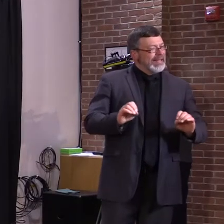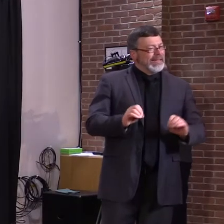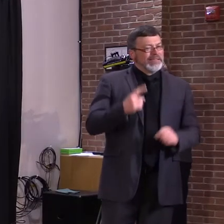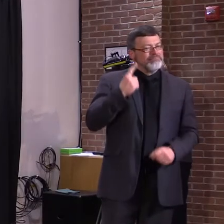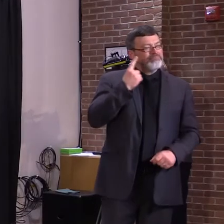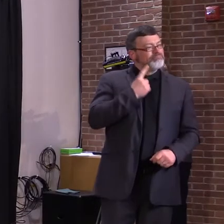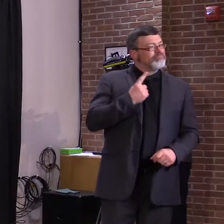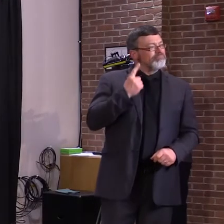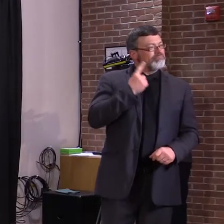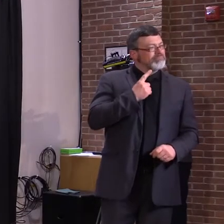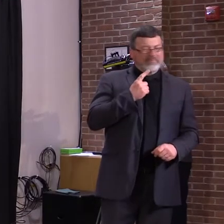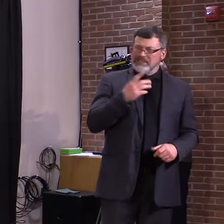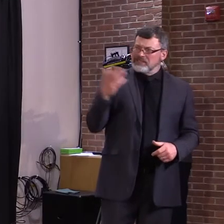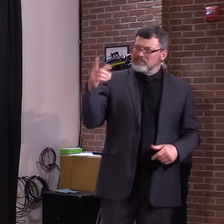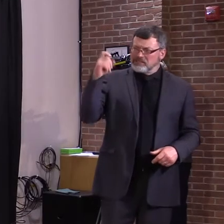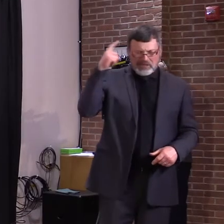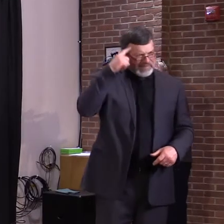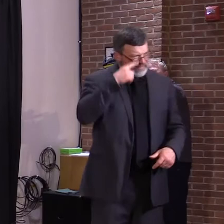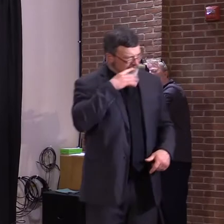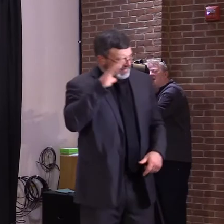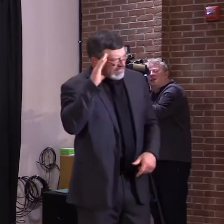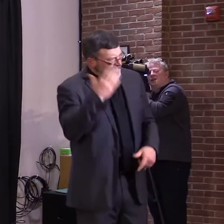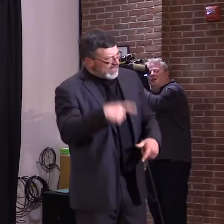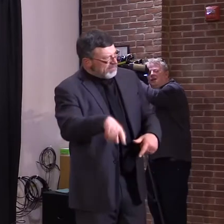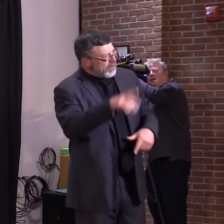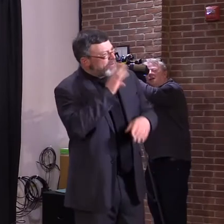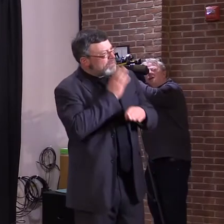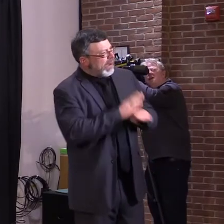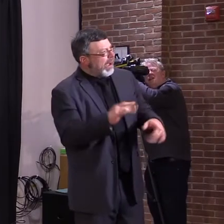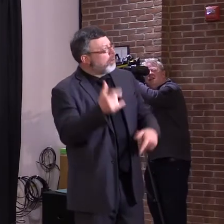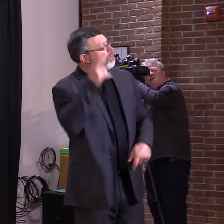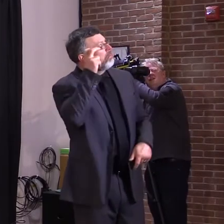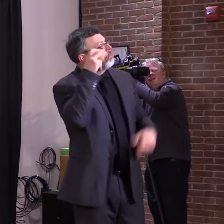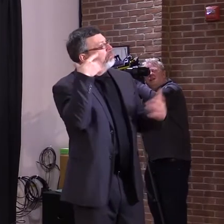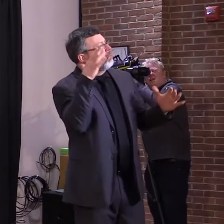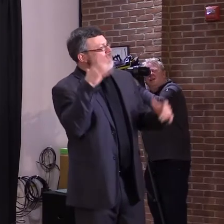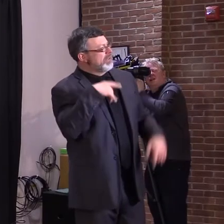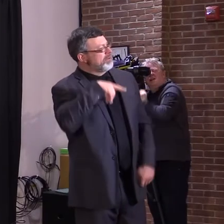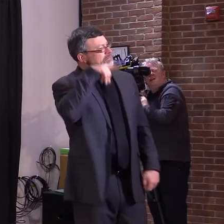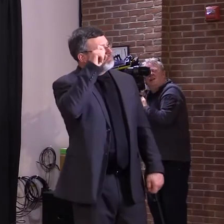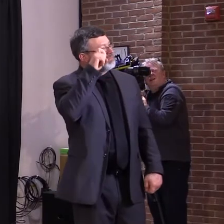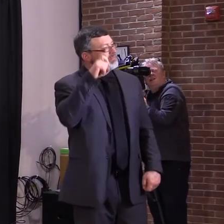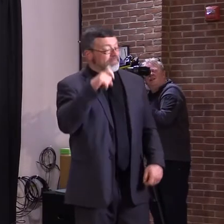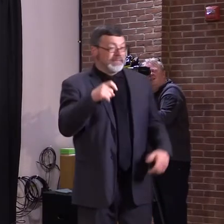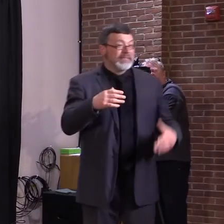Quiet group today. You're not doing very well, Jason. Colin Flanders, 7 days.